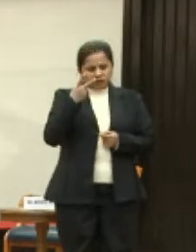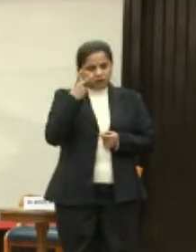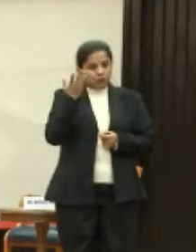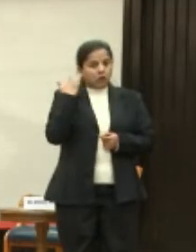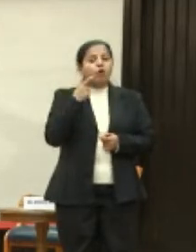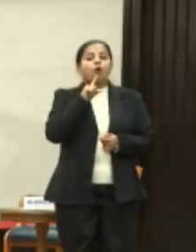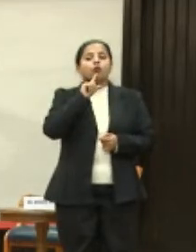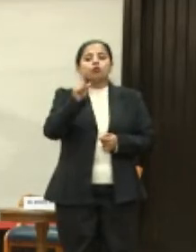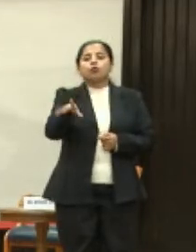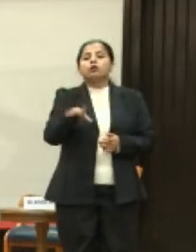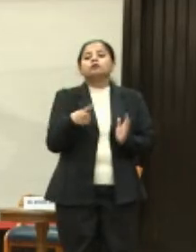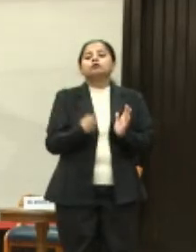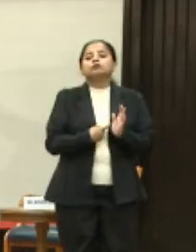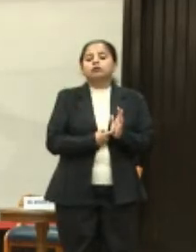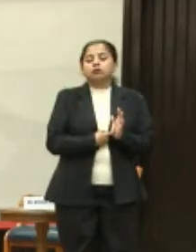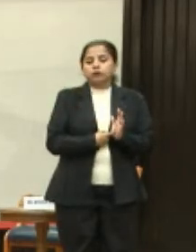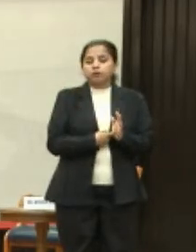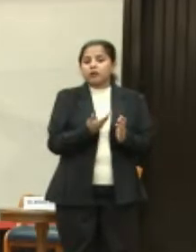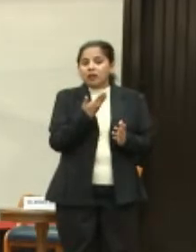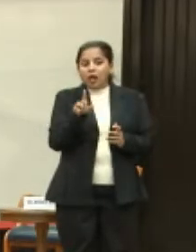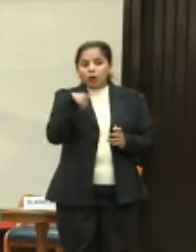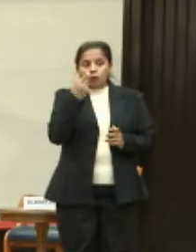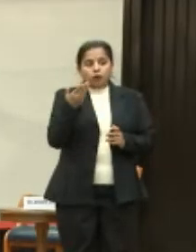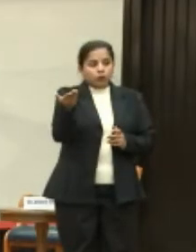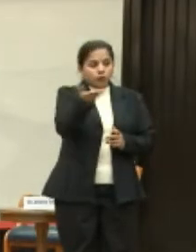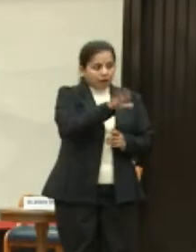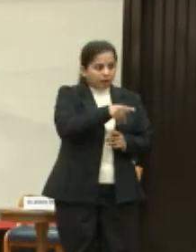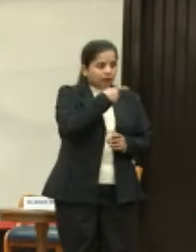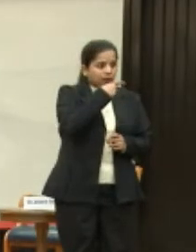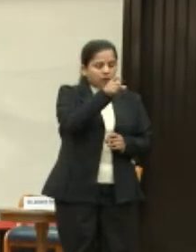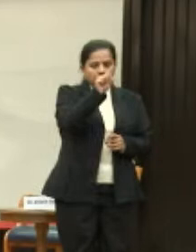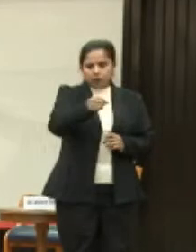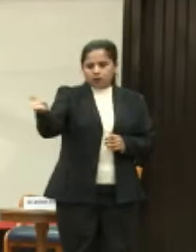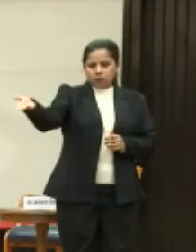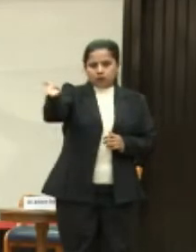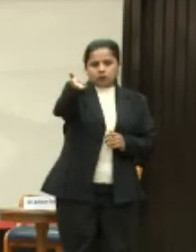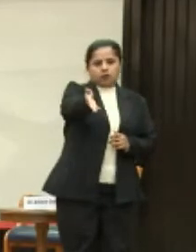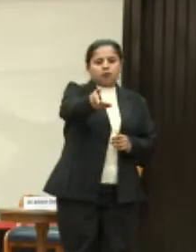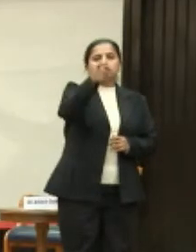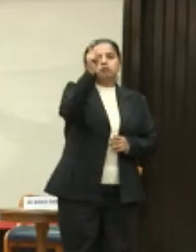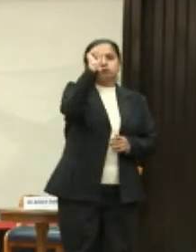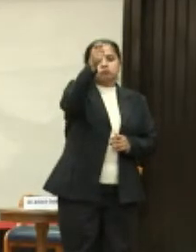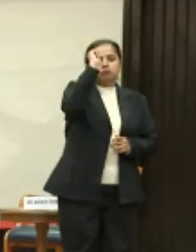instruction that anyone who has a complaint can come and ring the bell,